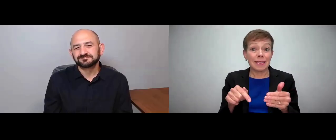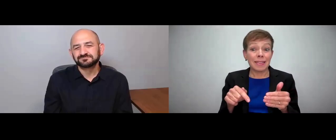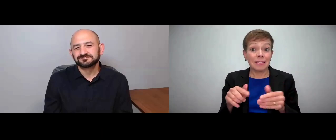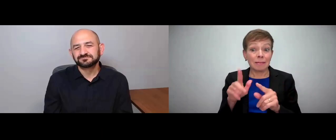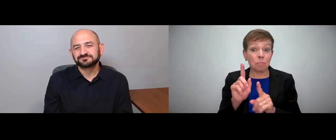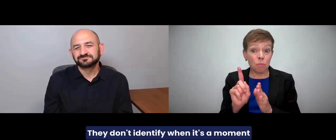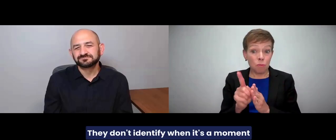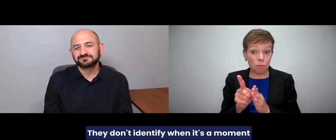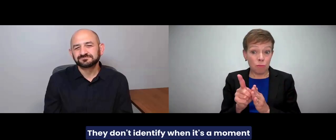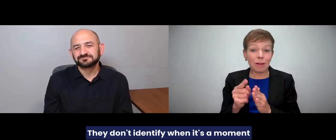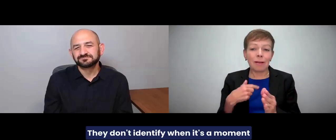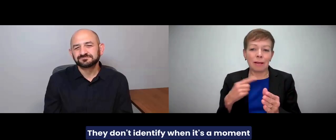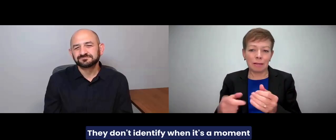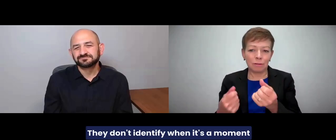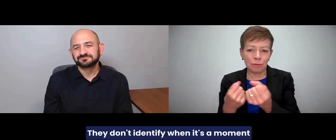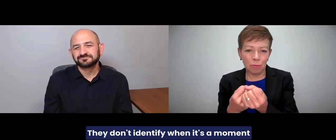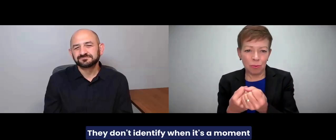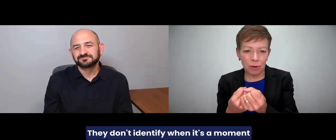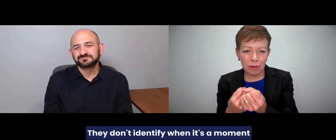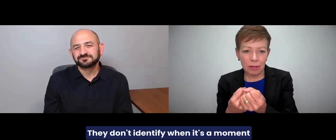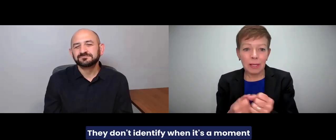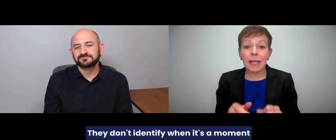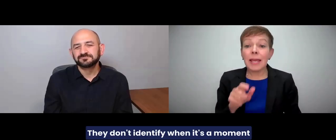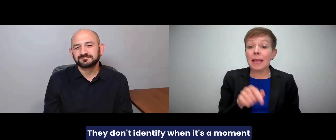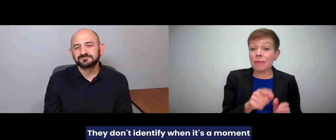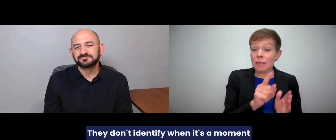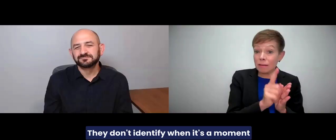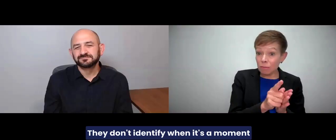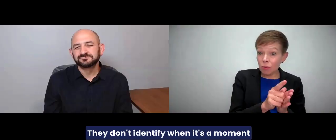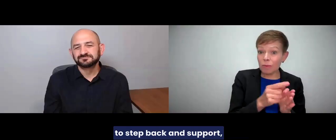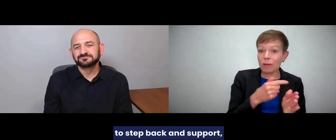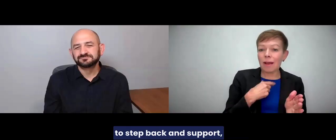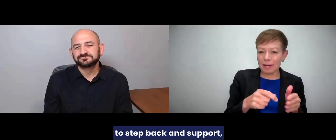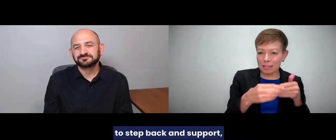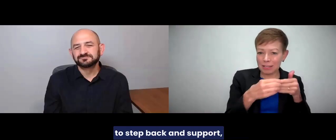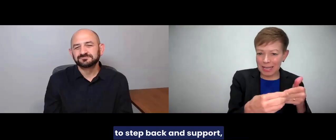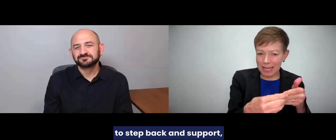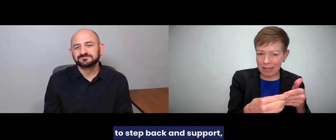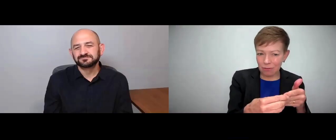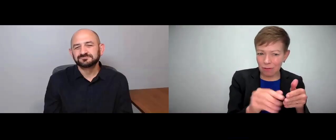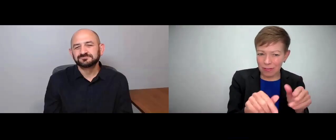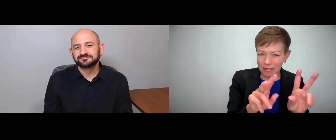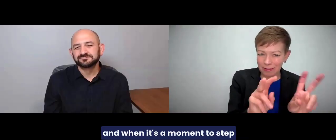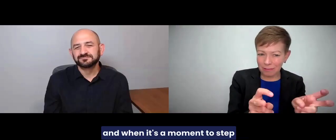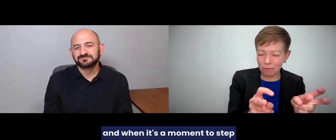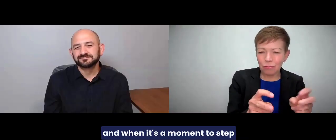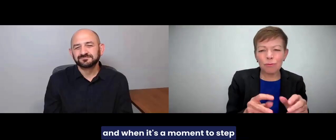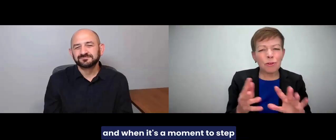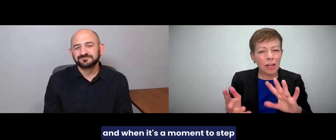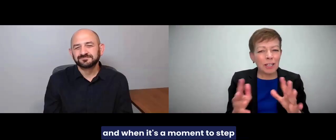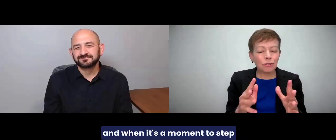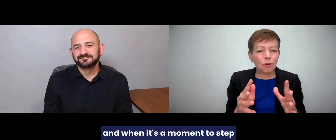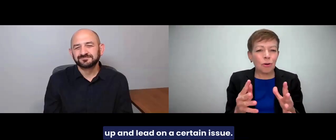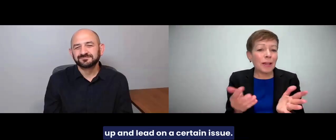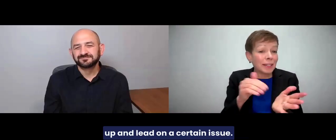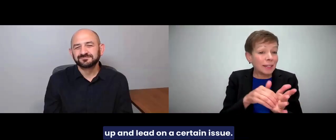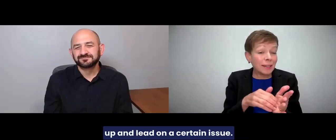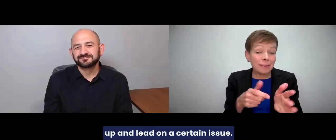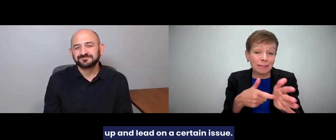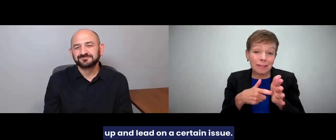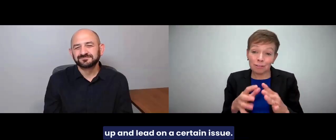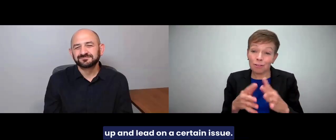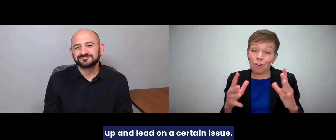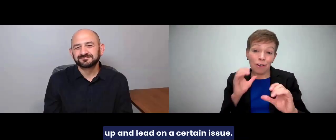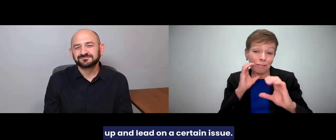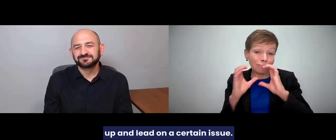leaders. They don't identify when it's a moment to step back and support and when it's a moment to step up and